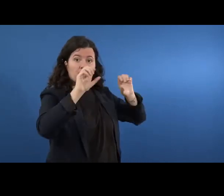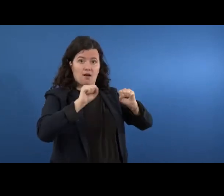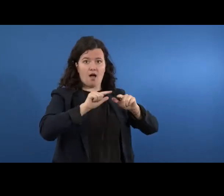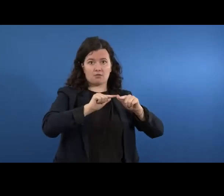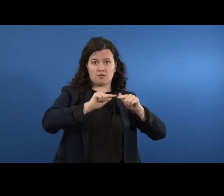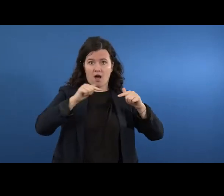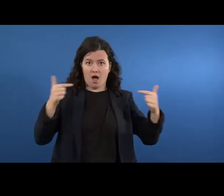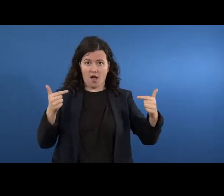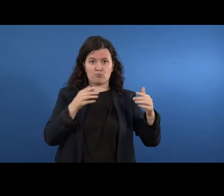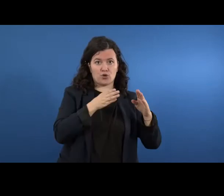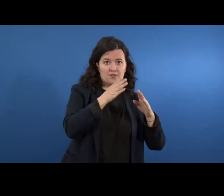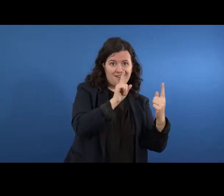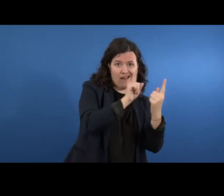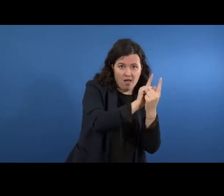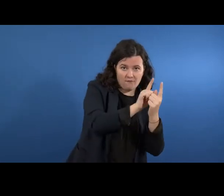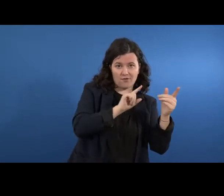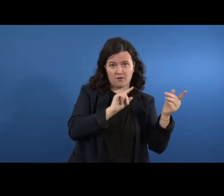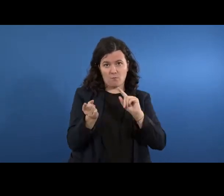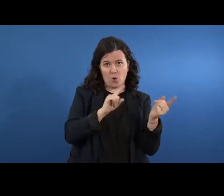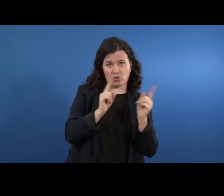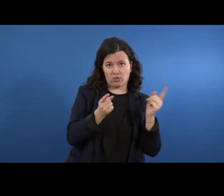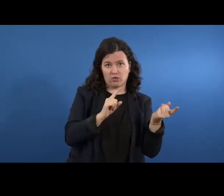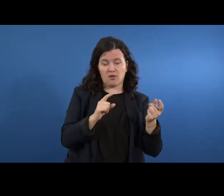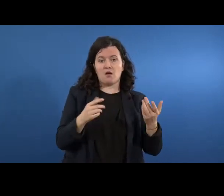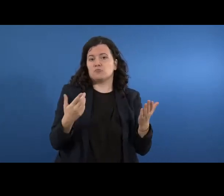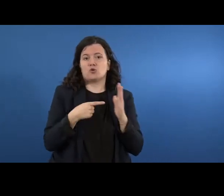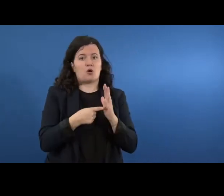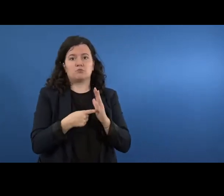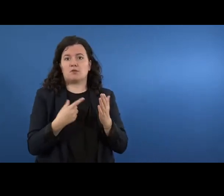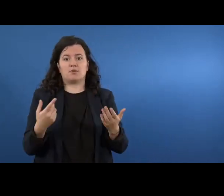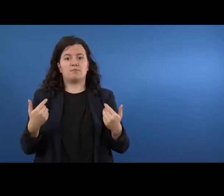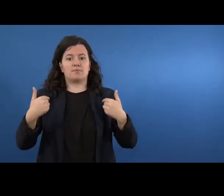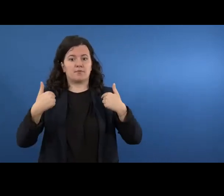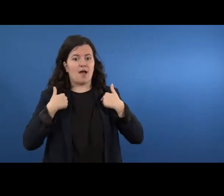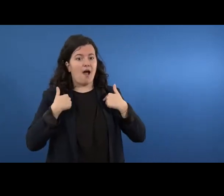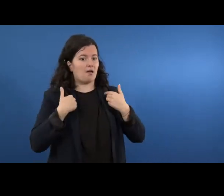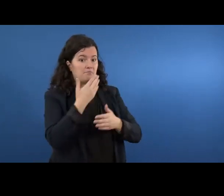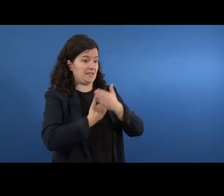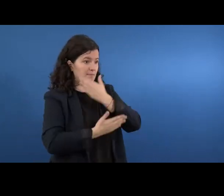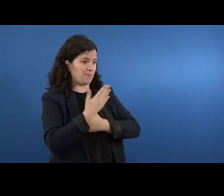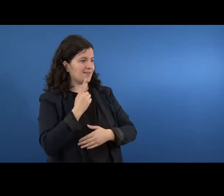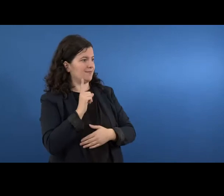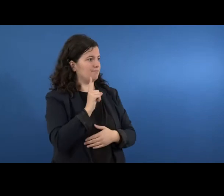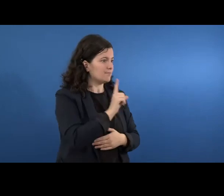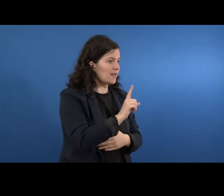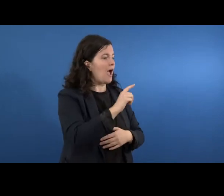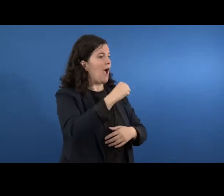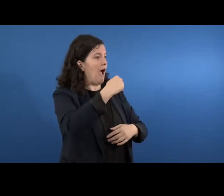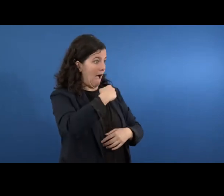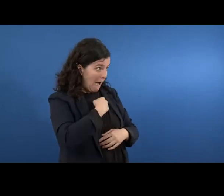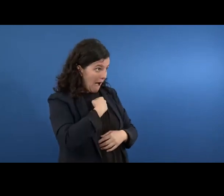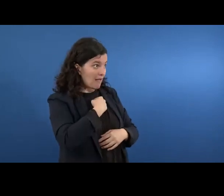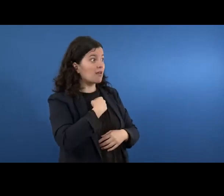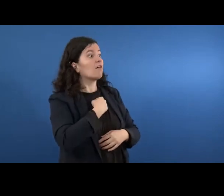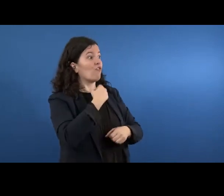or not, I am able, do I have the required skills or abilities to thrive in such